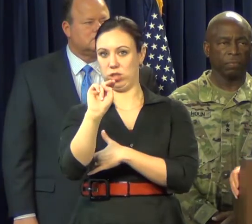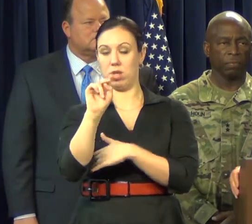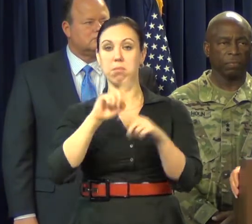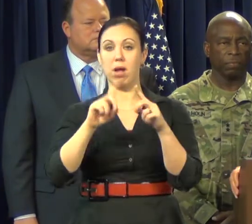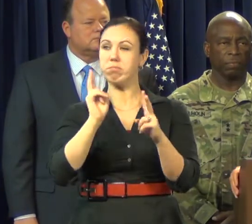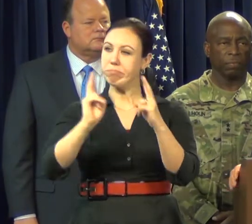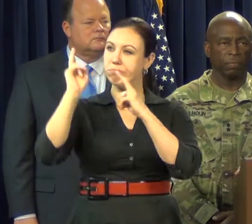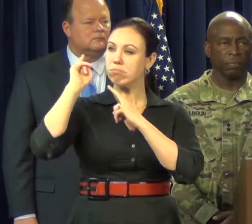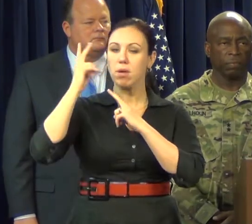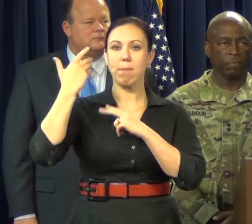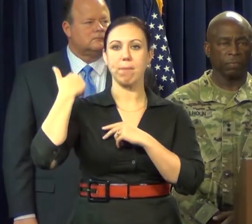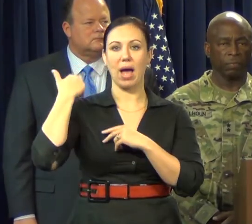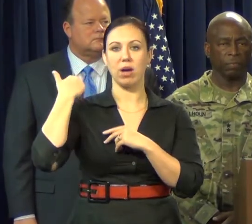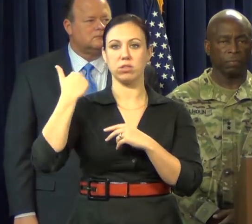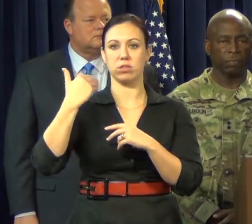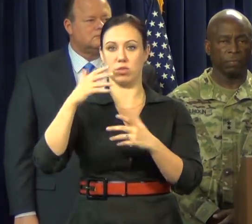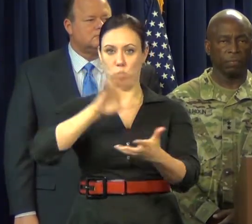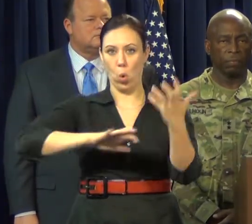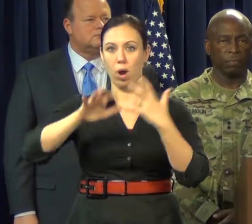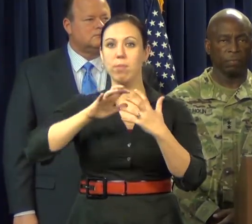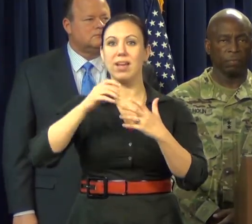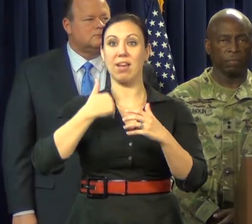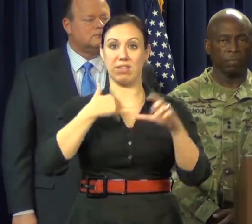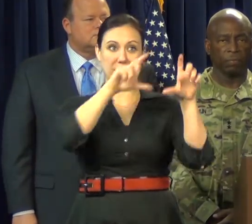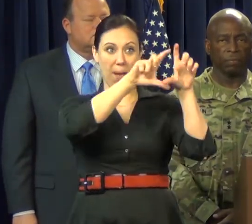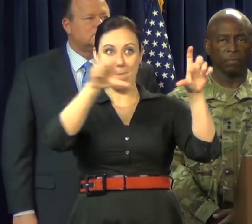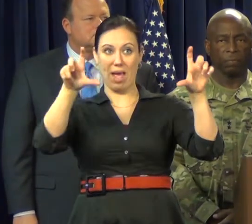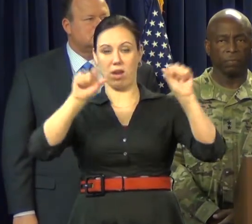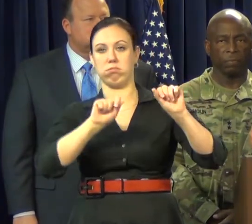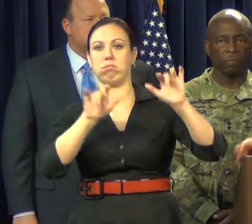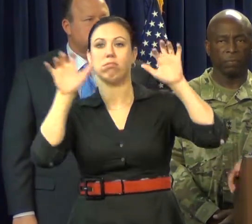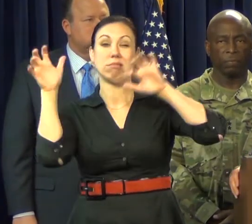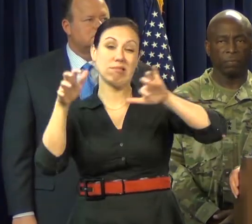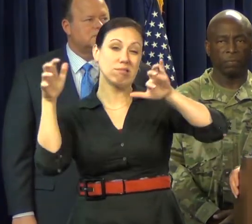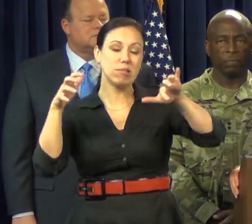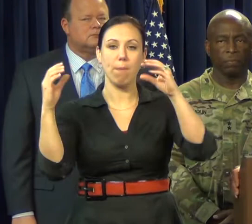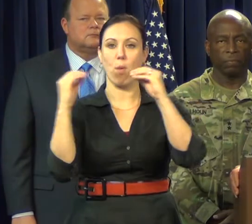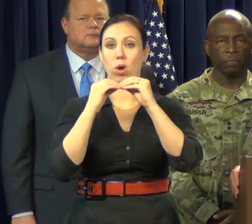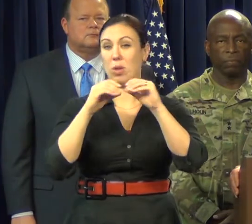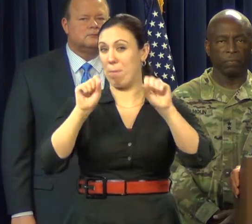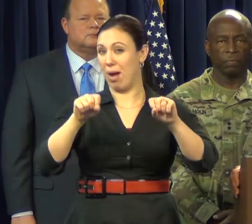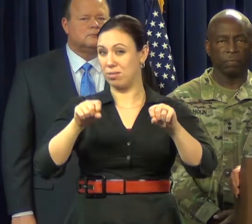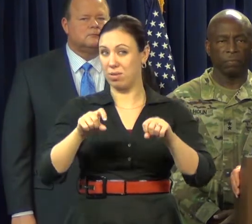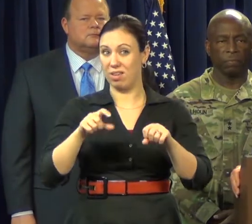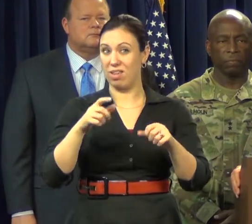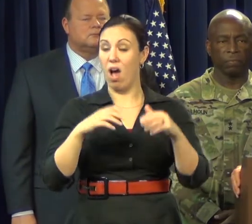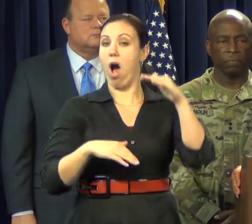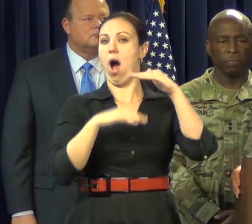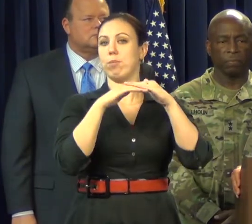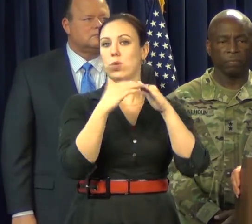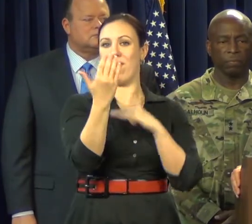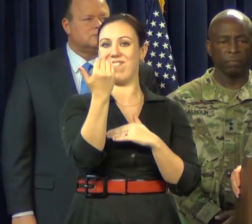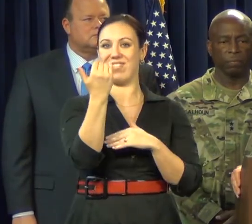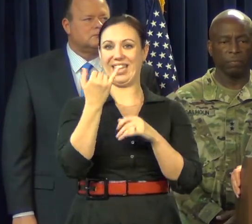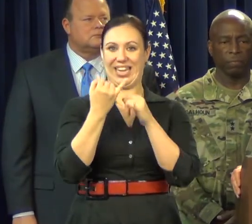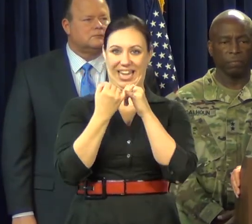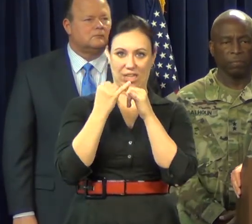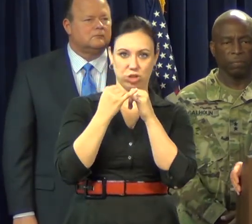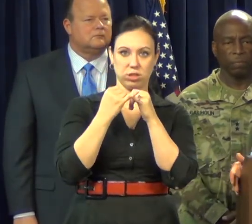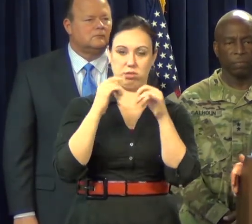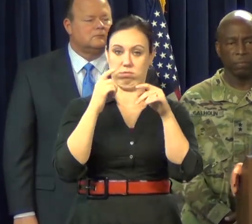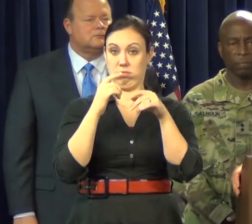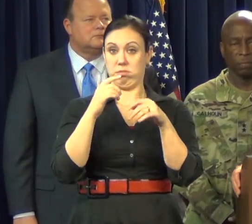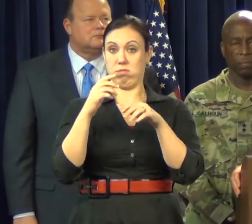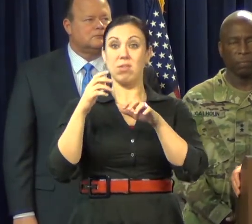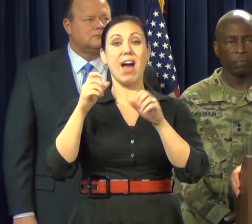storms we've had in the state, we can have a band that drops a lot more, so possibly even 15 inches of rain. We have a